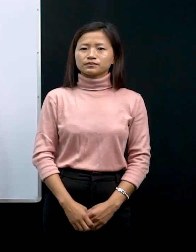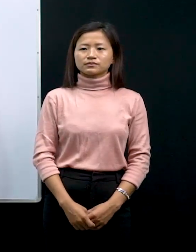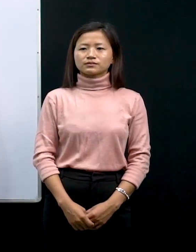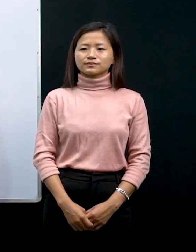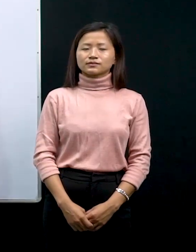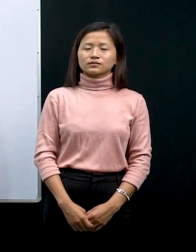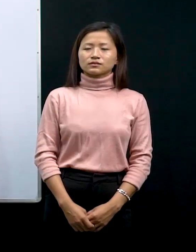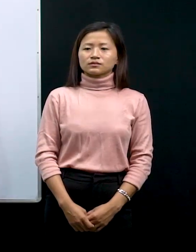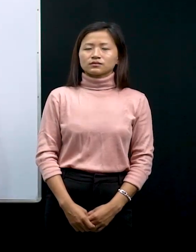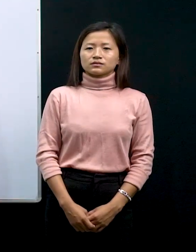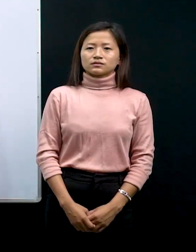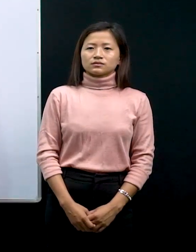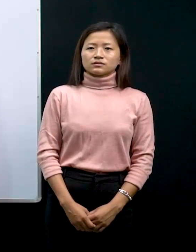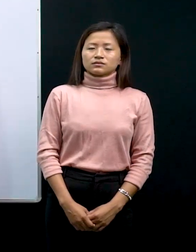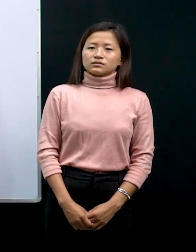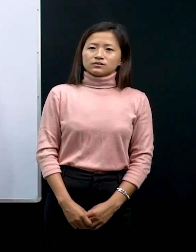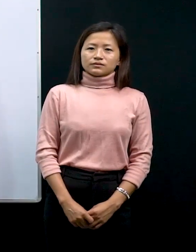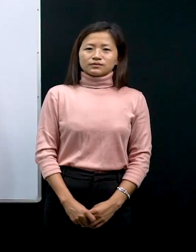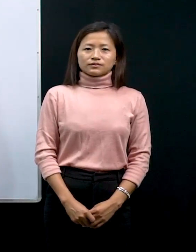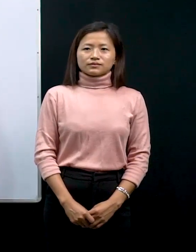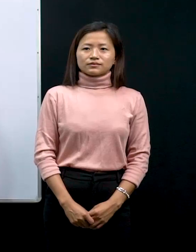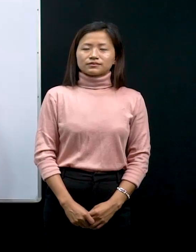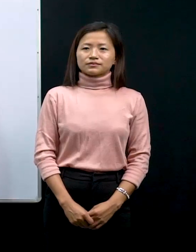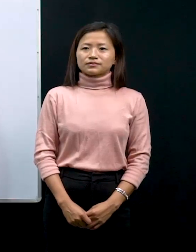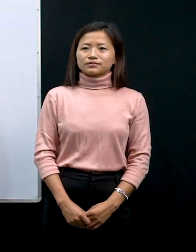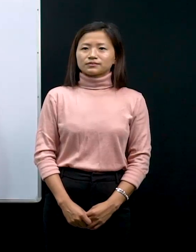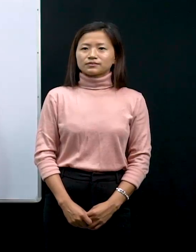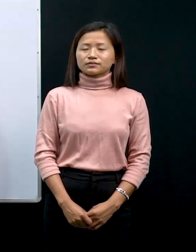if you want, on the side also you can write equal to how much?